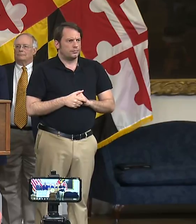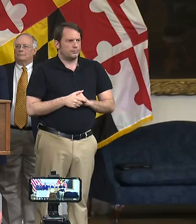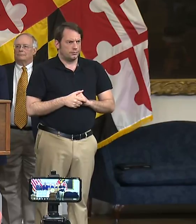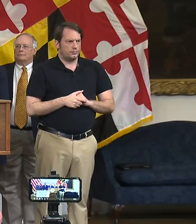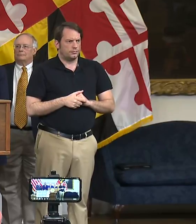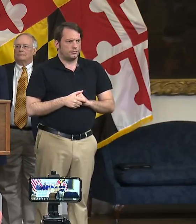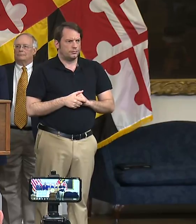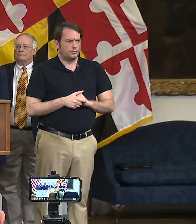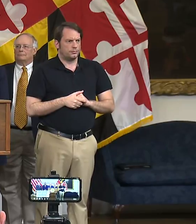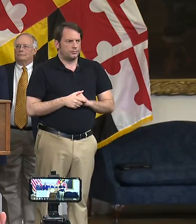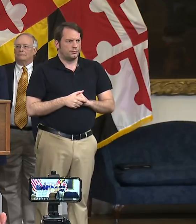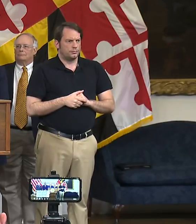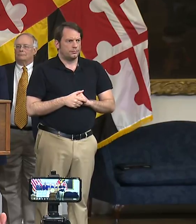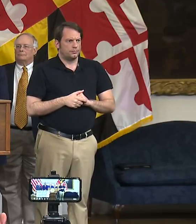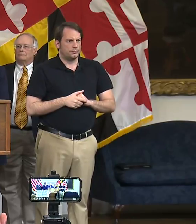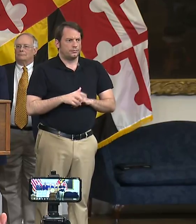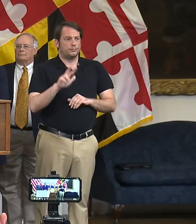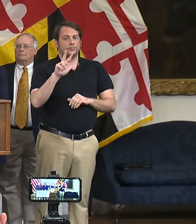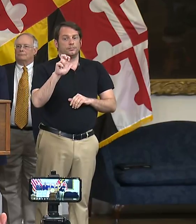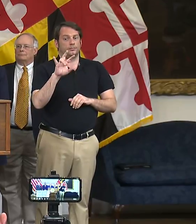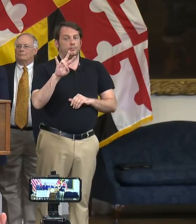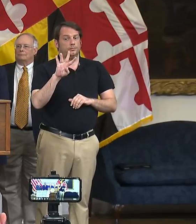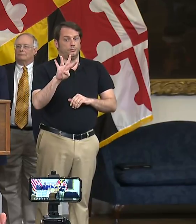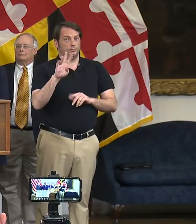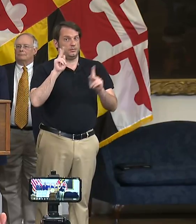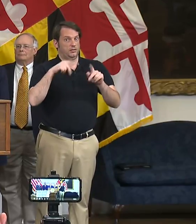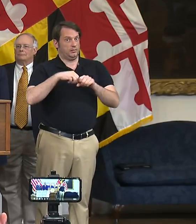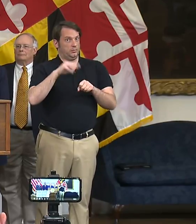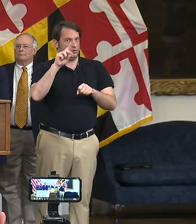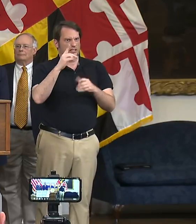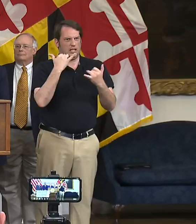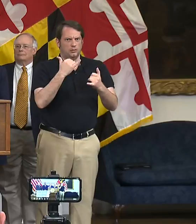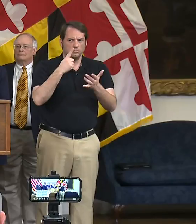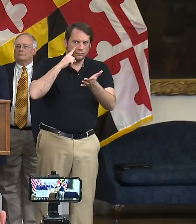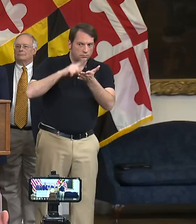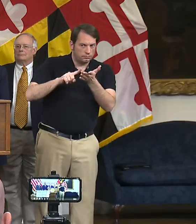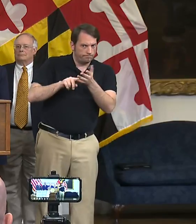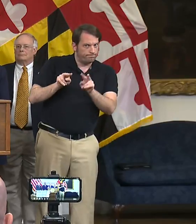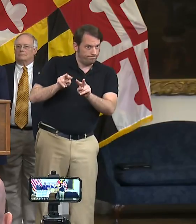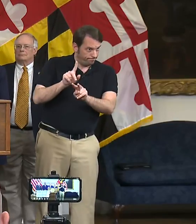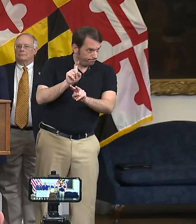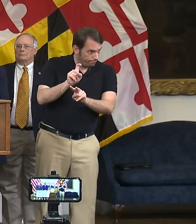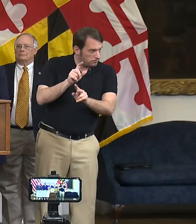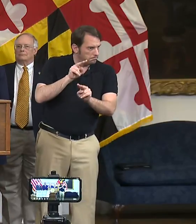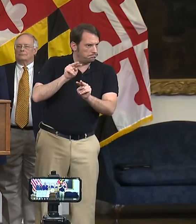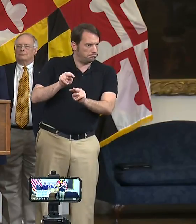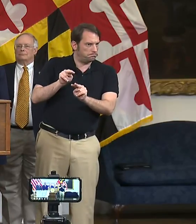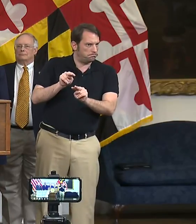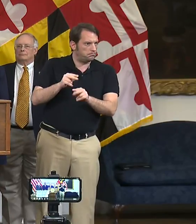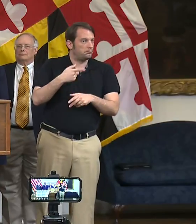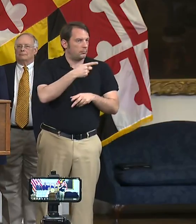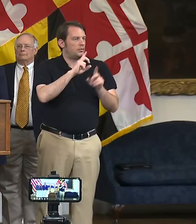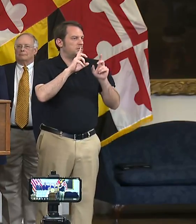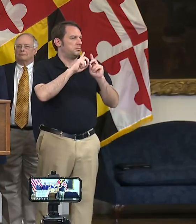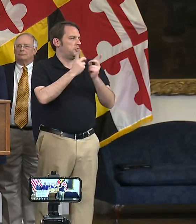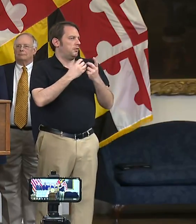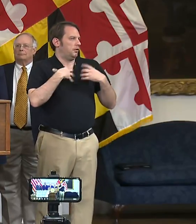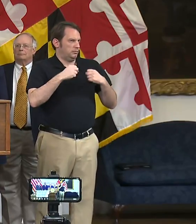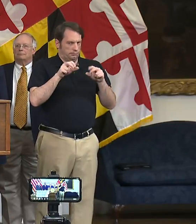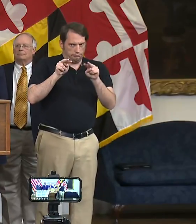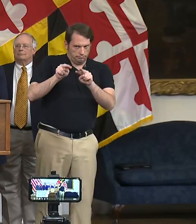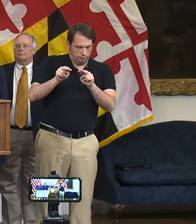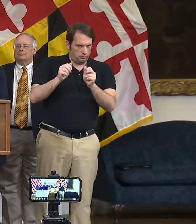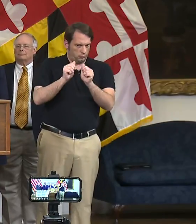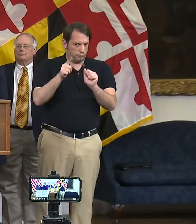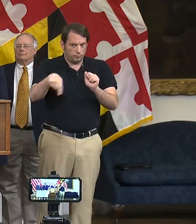who are currently being monitored by our state health department for indirect contact with people, but these are folks that have